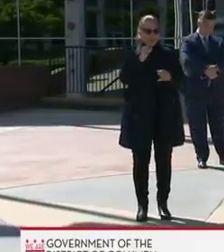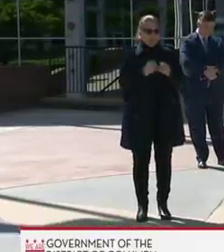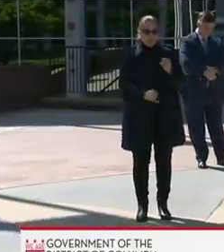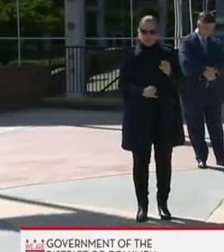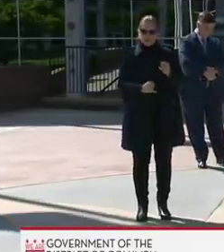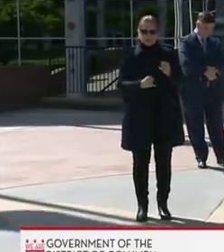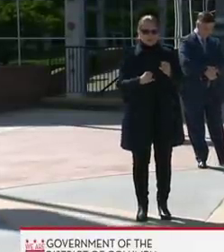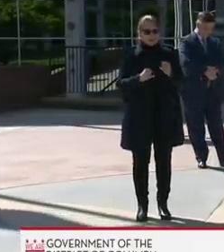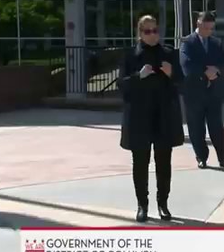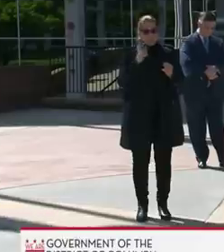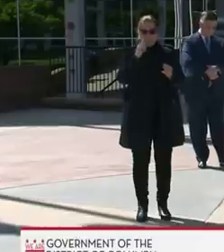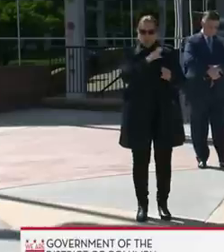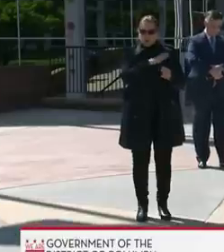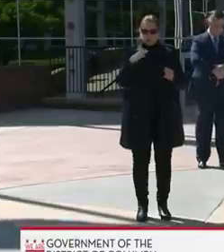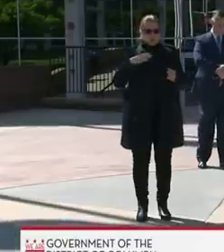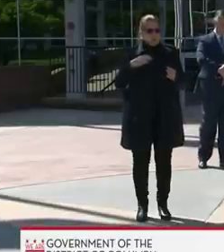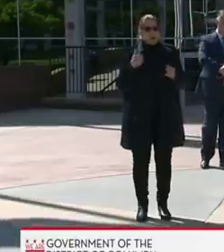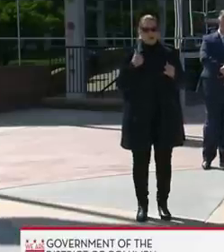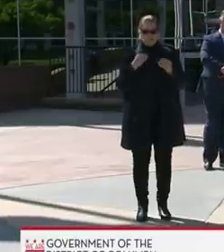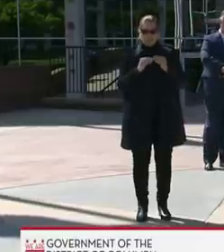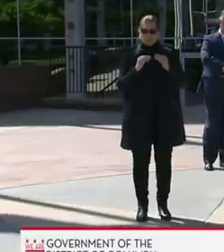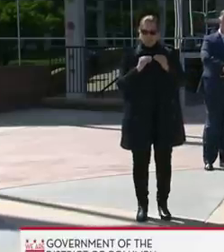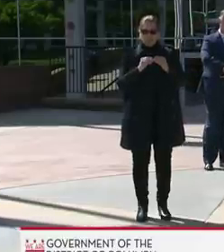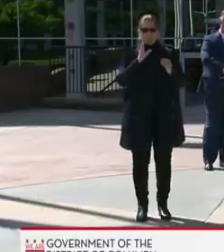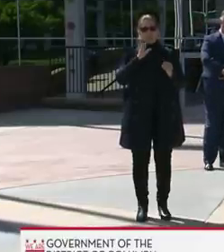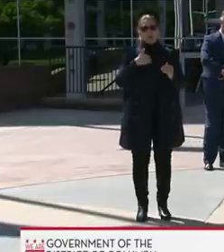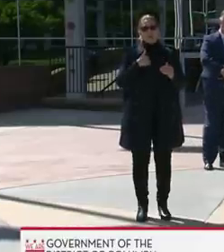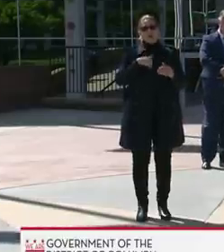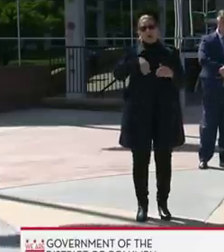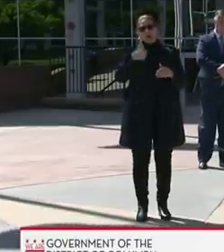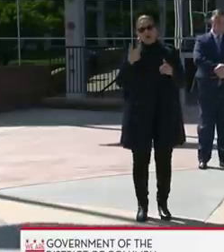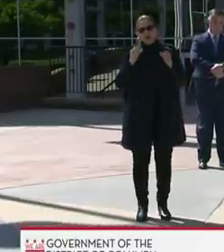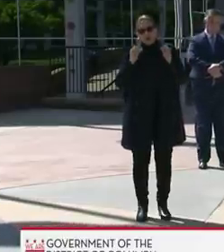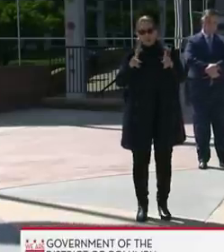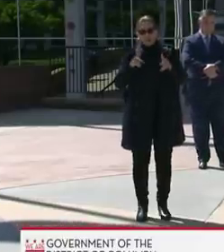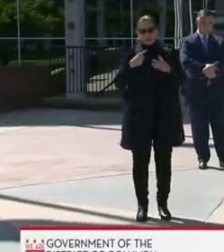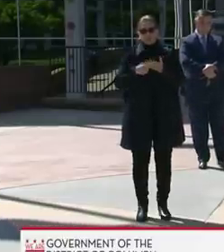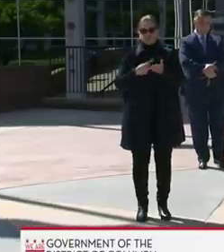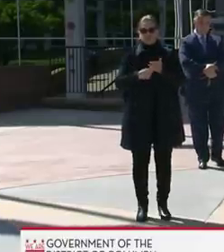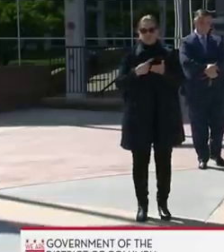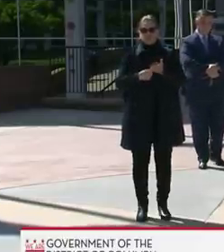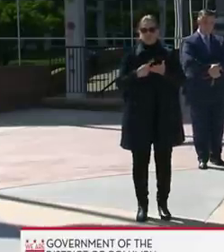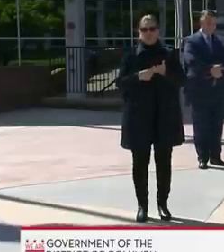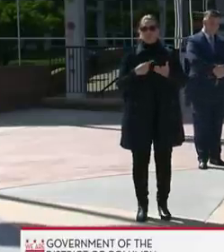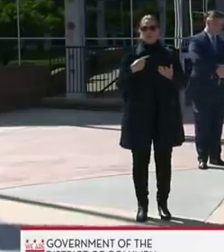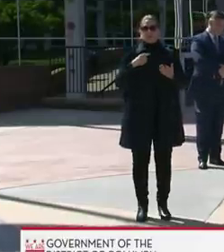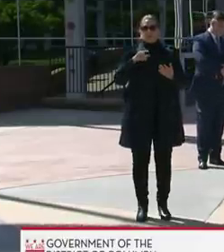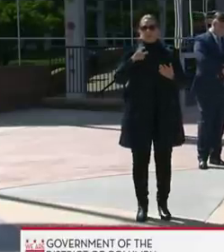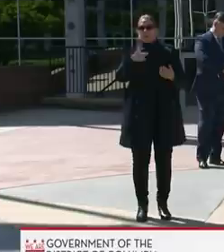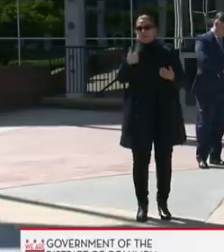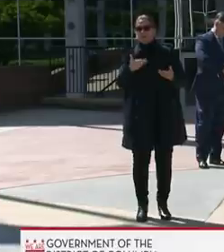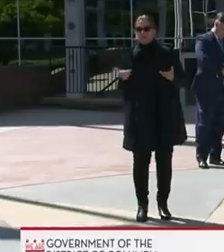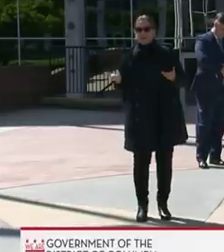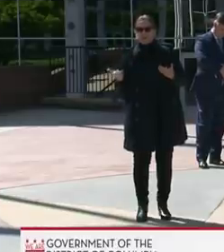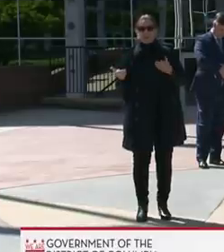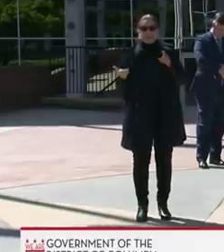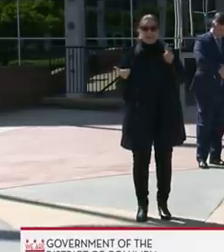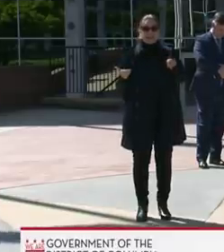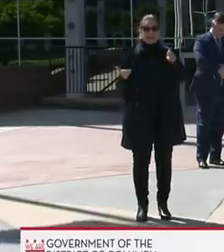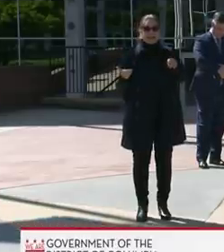other opportunities for us to address this, even though I recognize that the need is urgent and